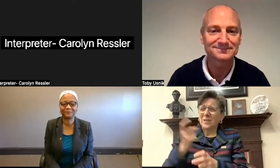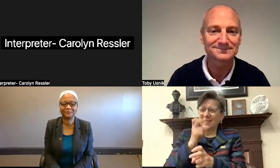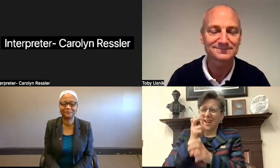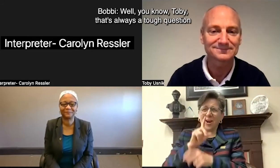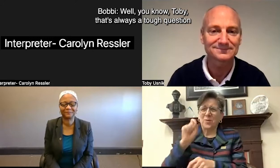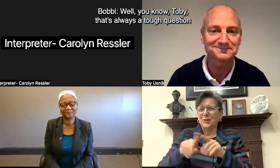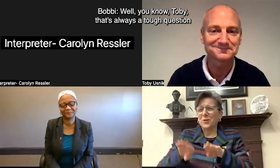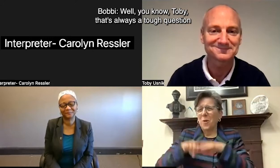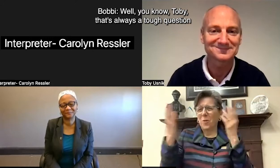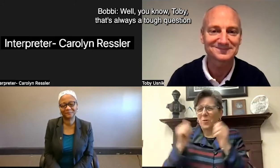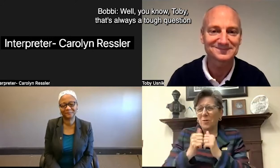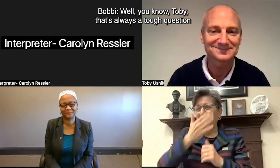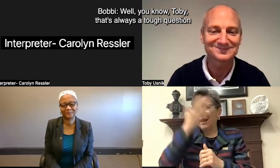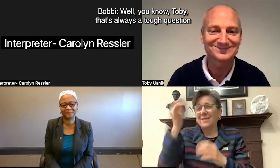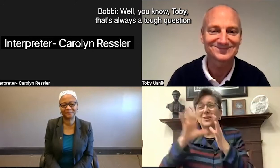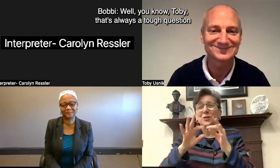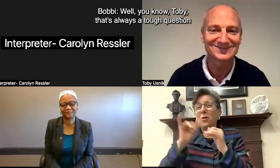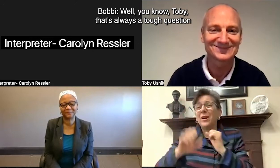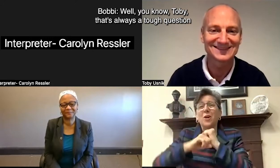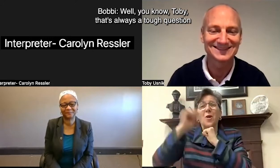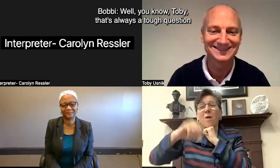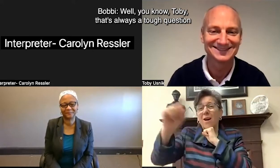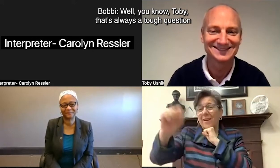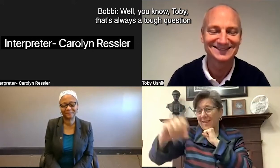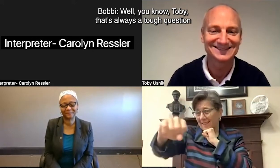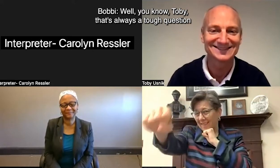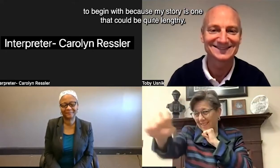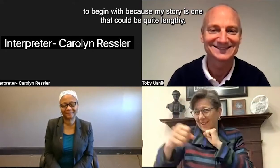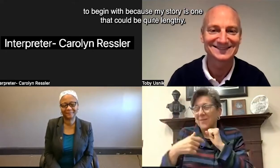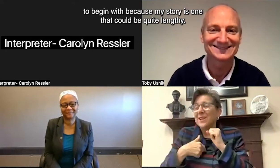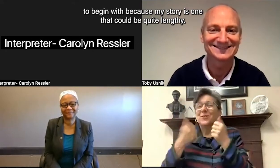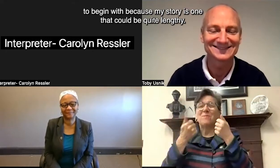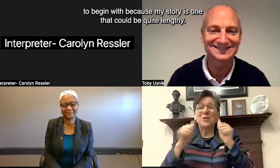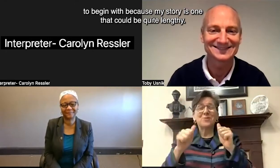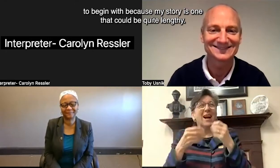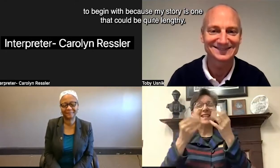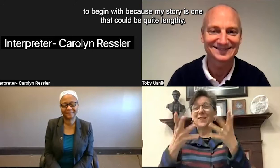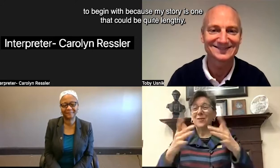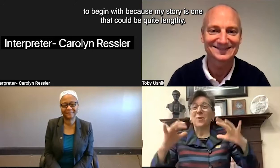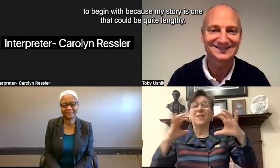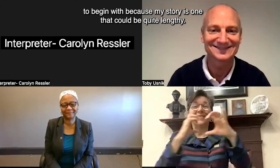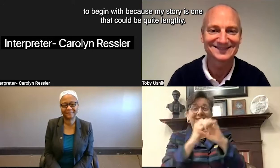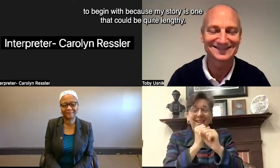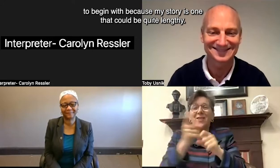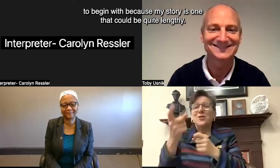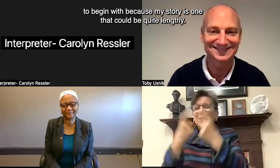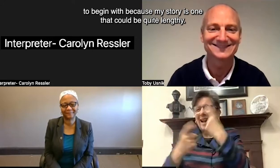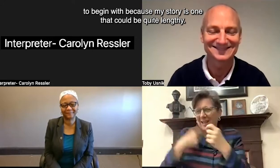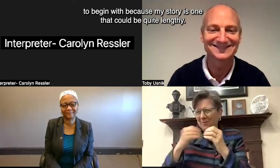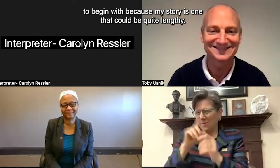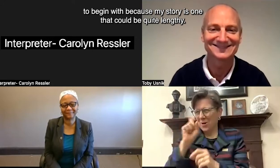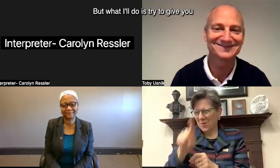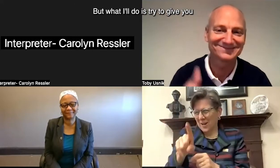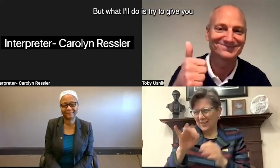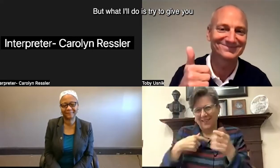Well, you know, Toby, that's always a tough question to begin with because my story is one that could be quite lengthy, but what I'll do is try to give